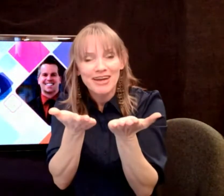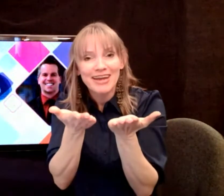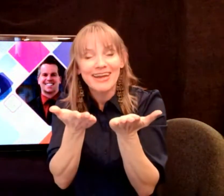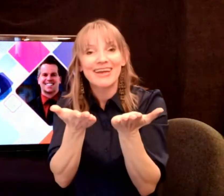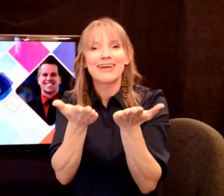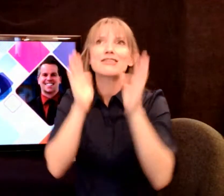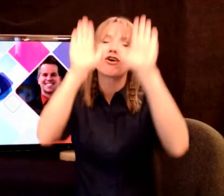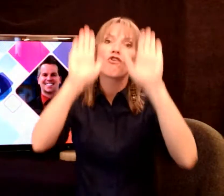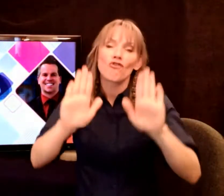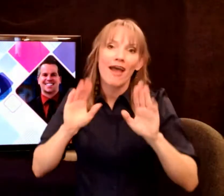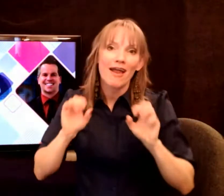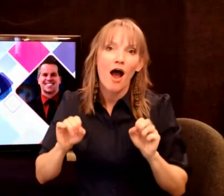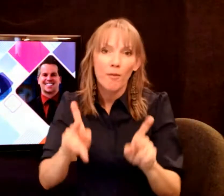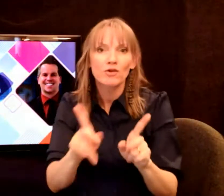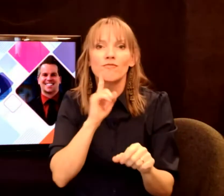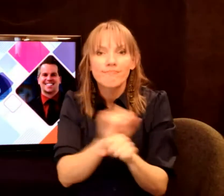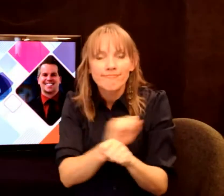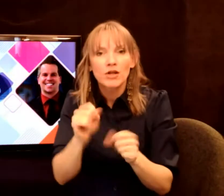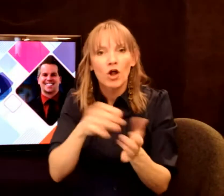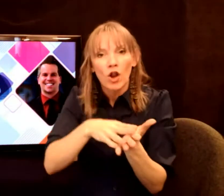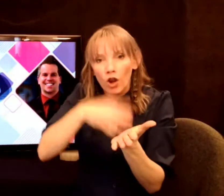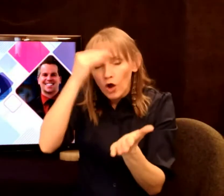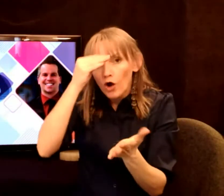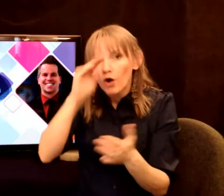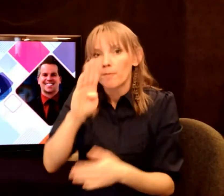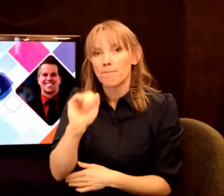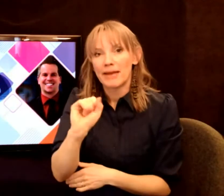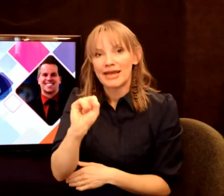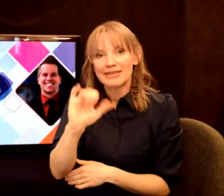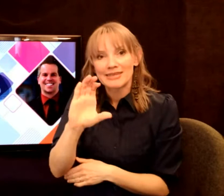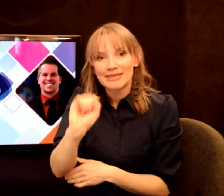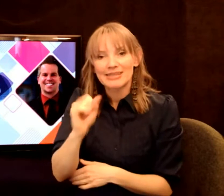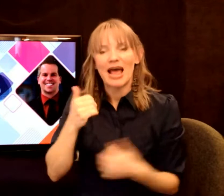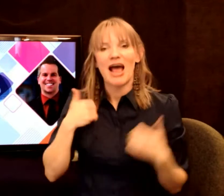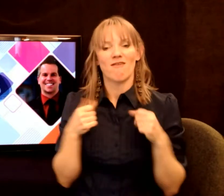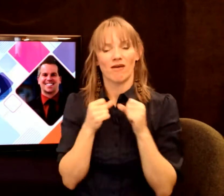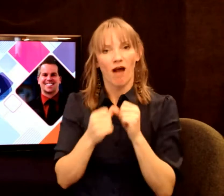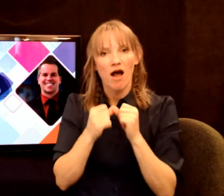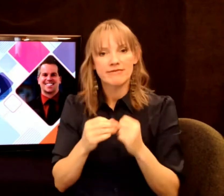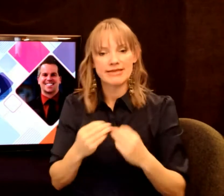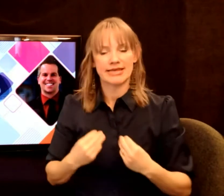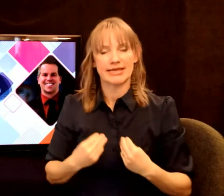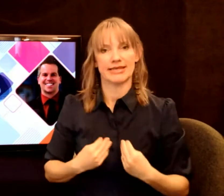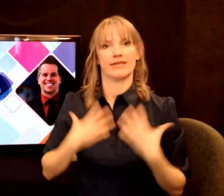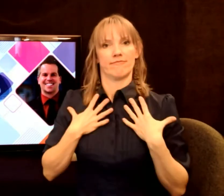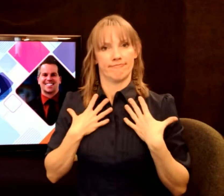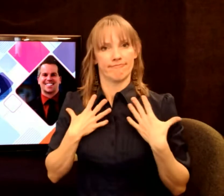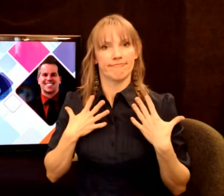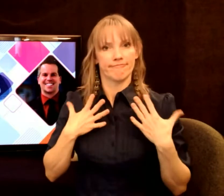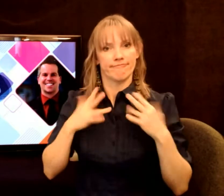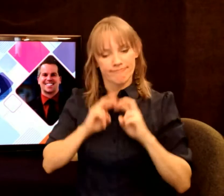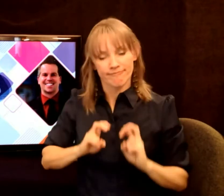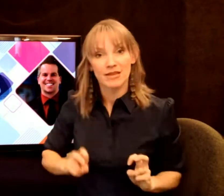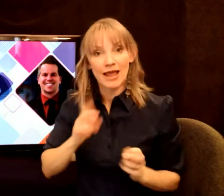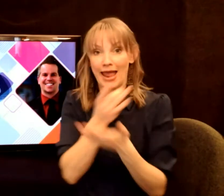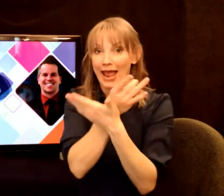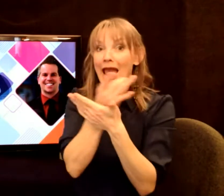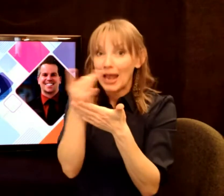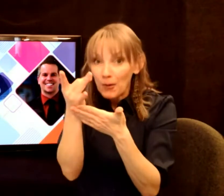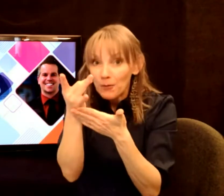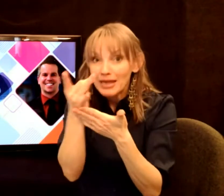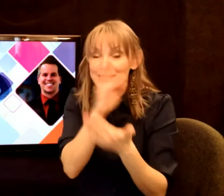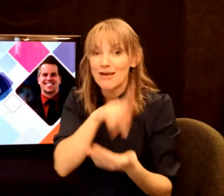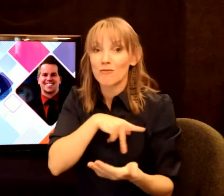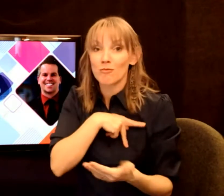great opportunity to really learn the basics and have constant inspired introspection for 8 weeks of personal